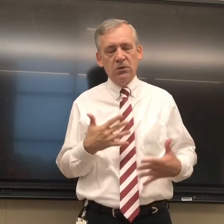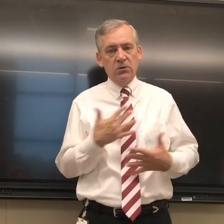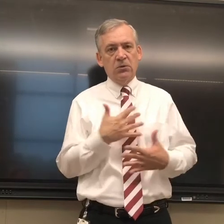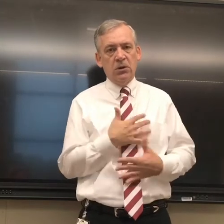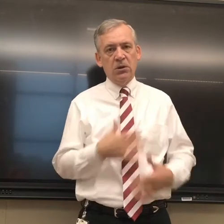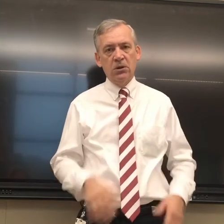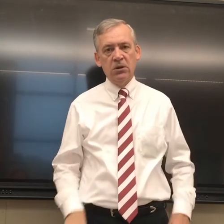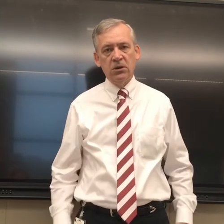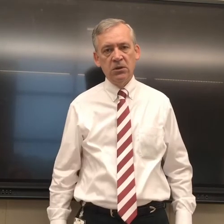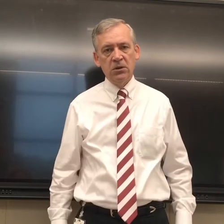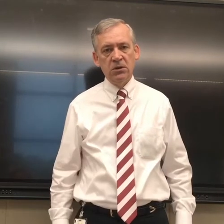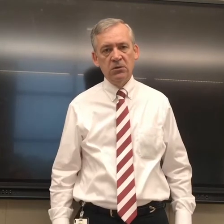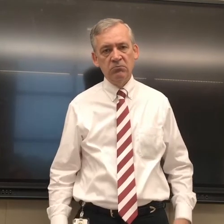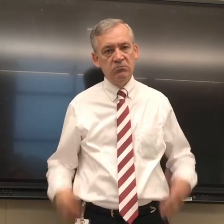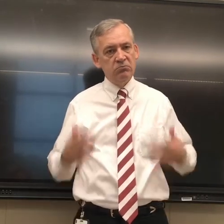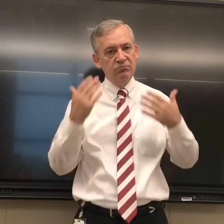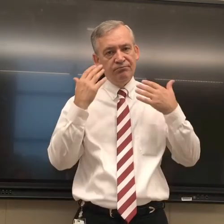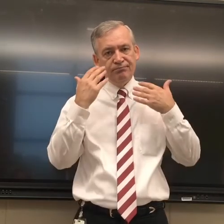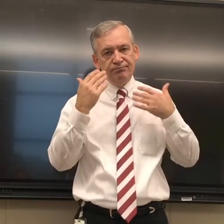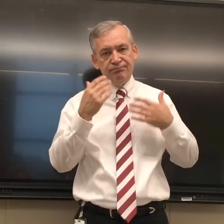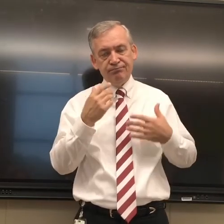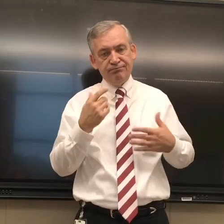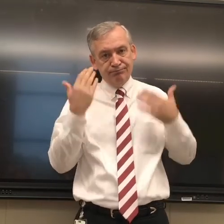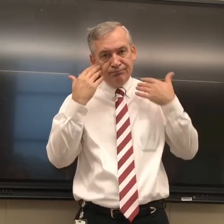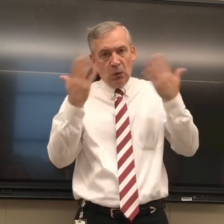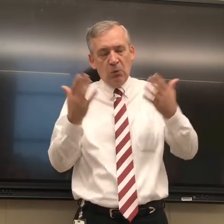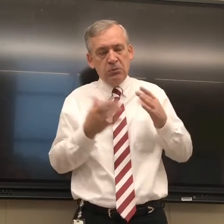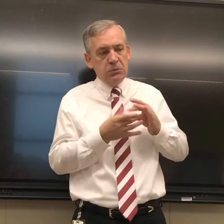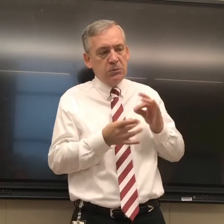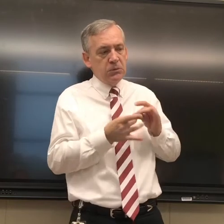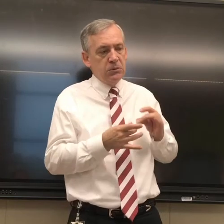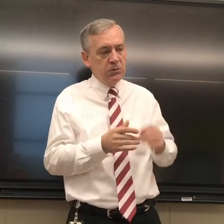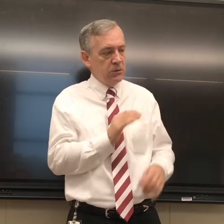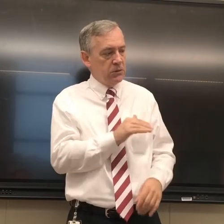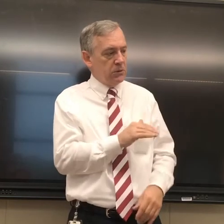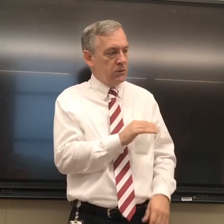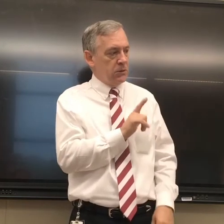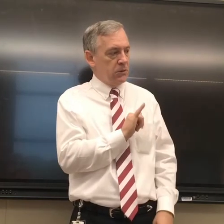not knowing what to say. Then, "Lisbeth, look."